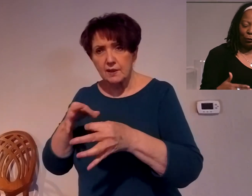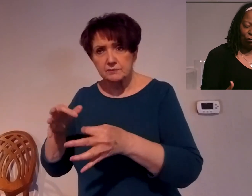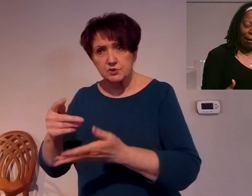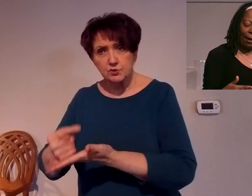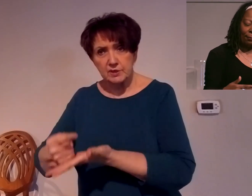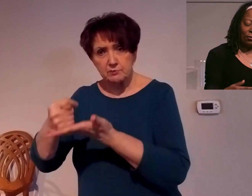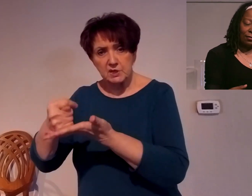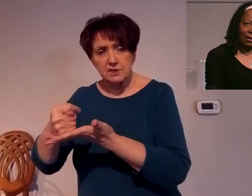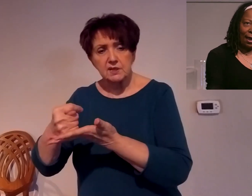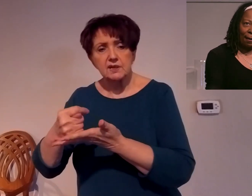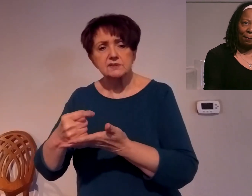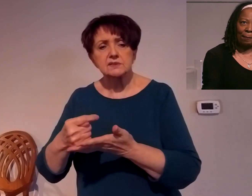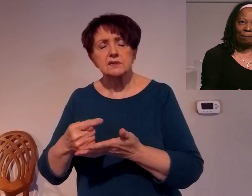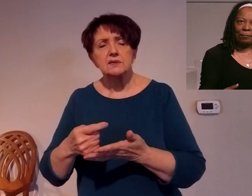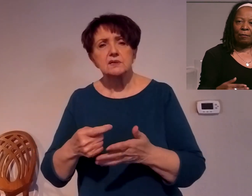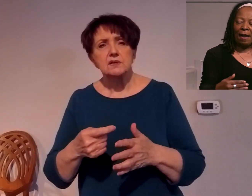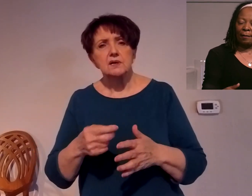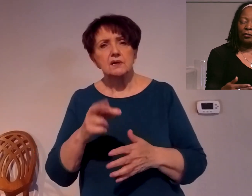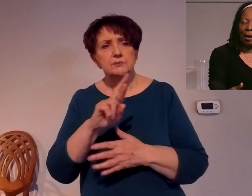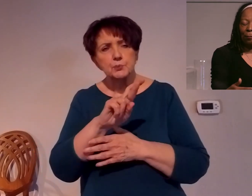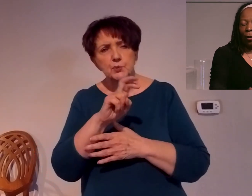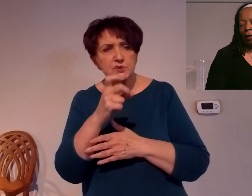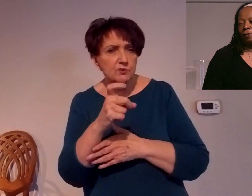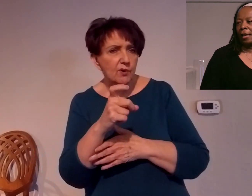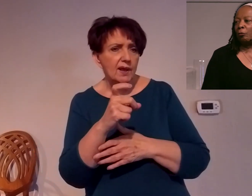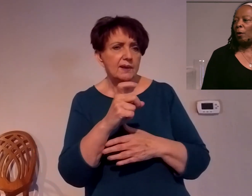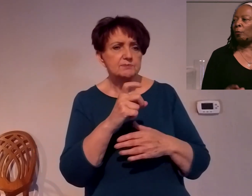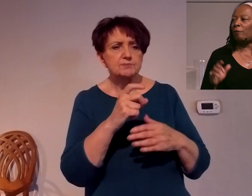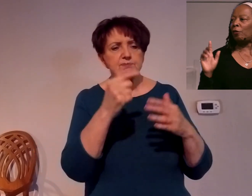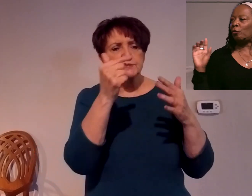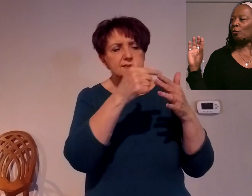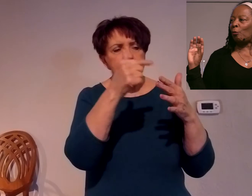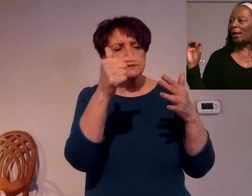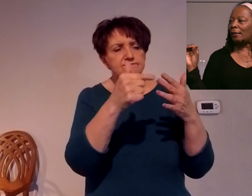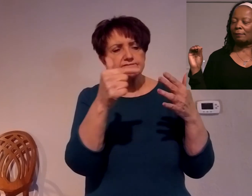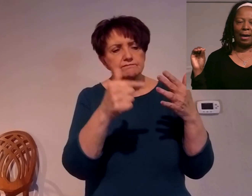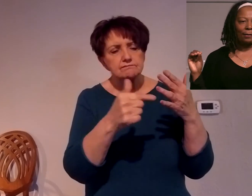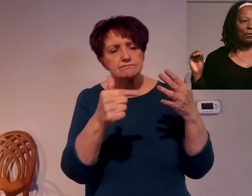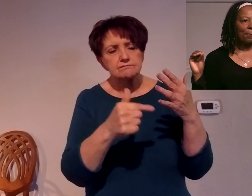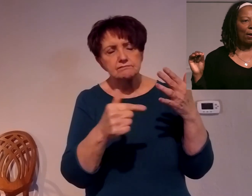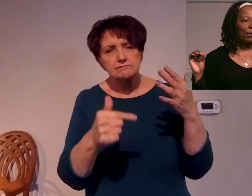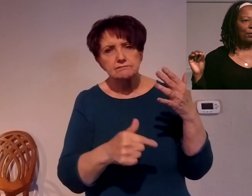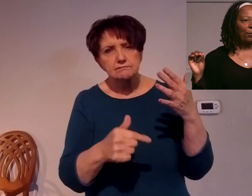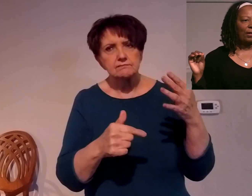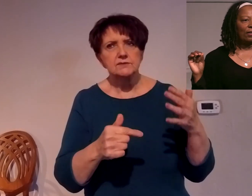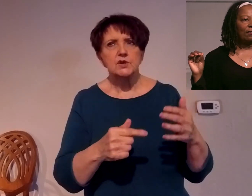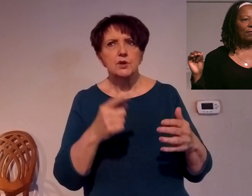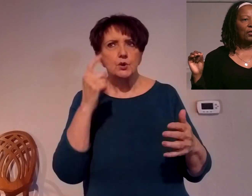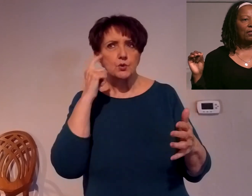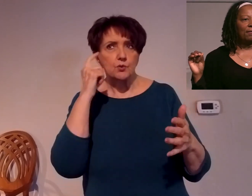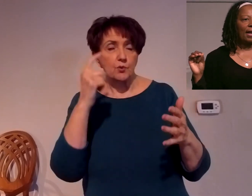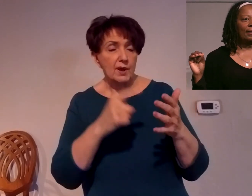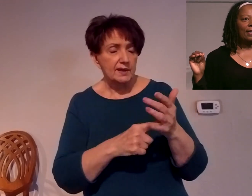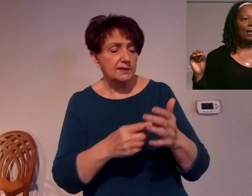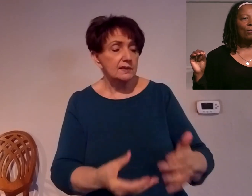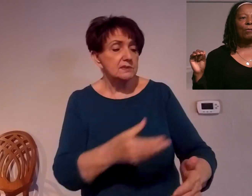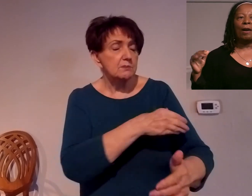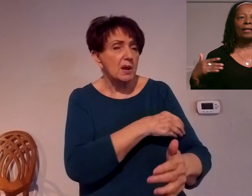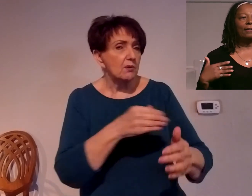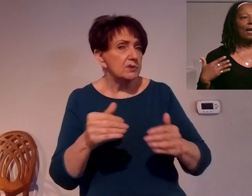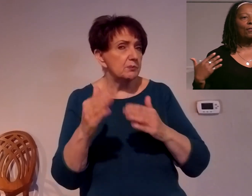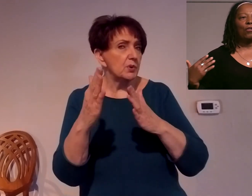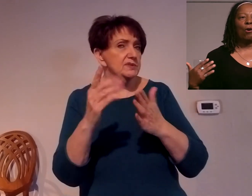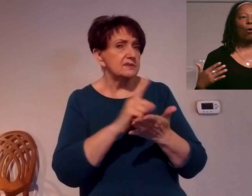a prescribed step, 5-step process where we first recognize the power and the presence of the divine.